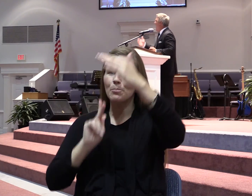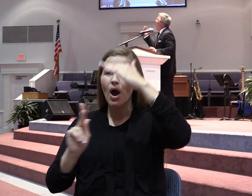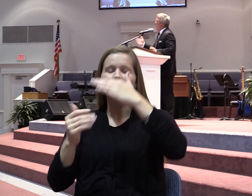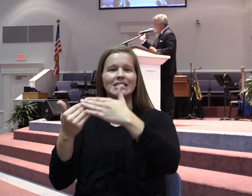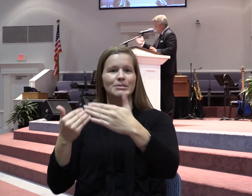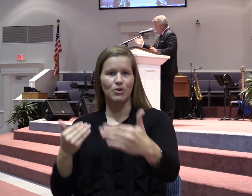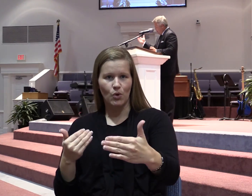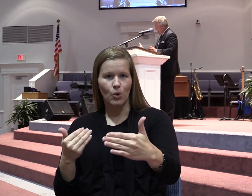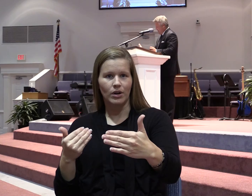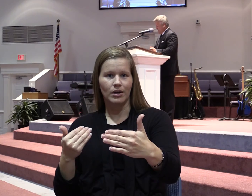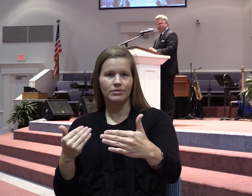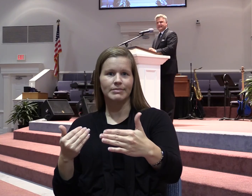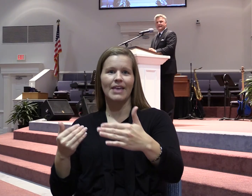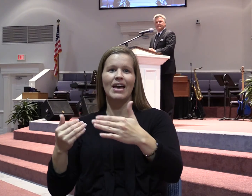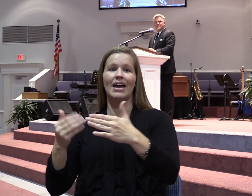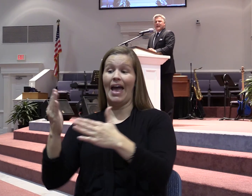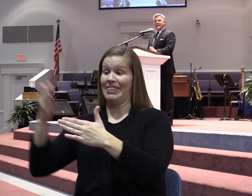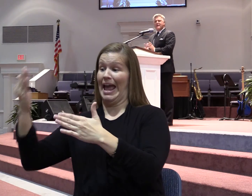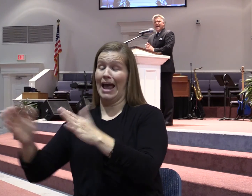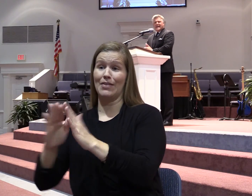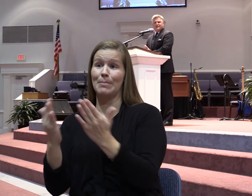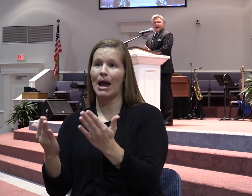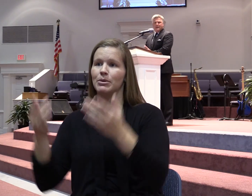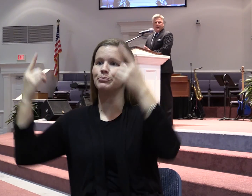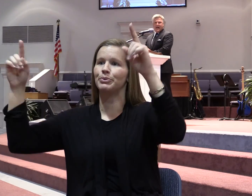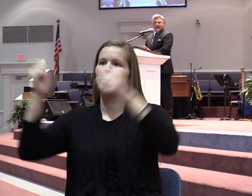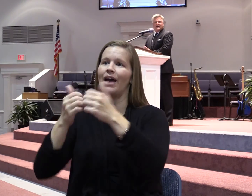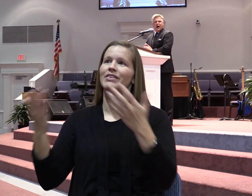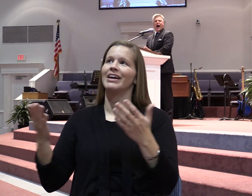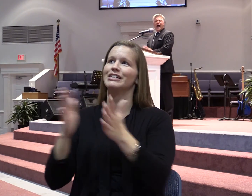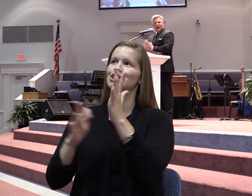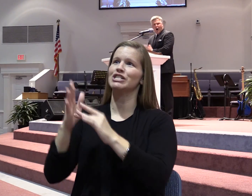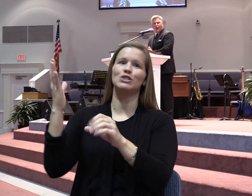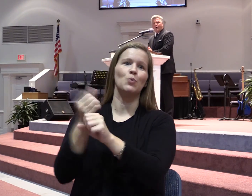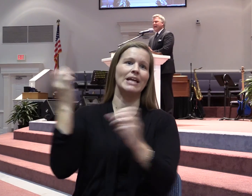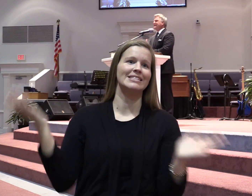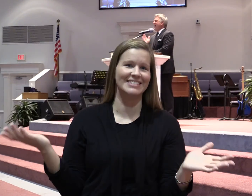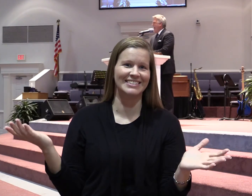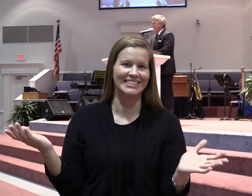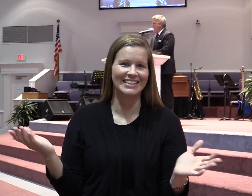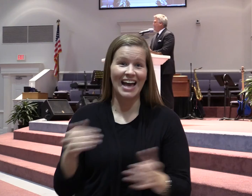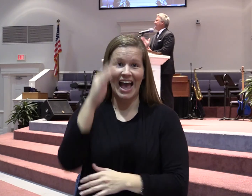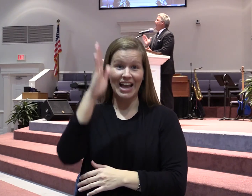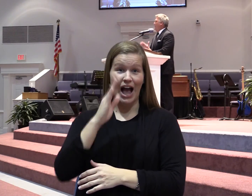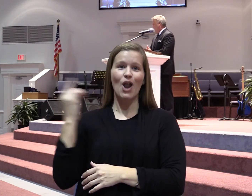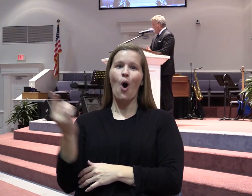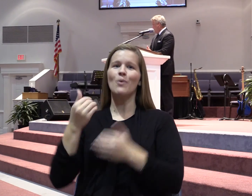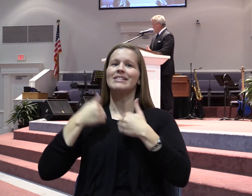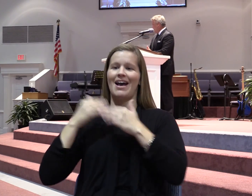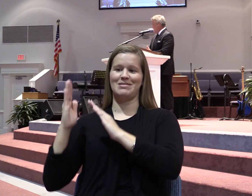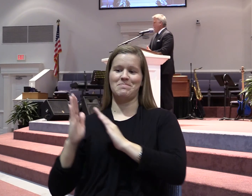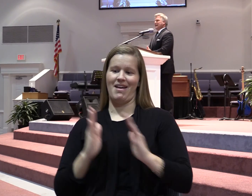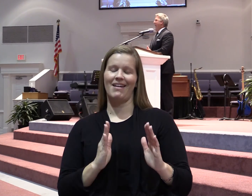achievement of all those prophecies. Let me make it very plain. God always has a